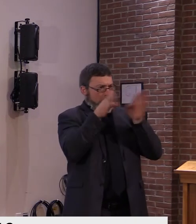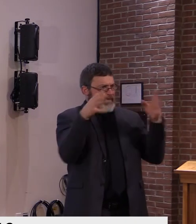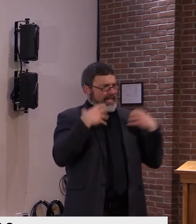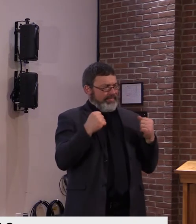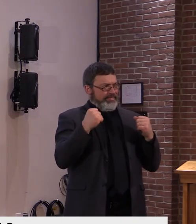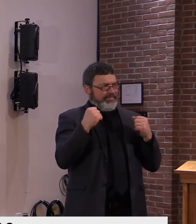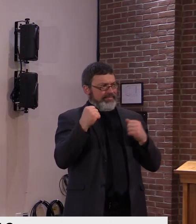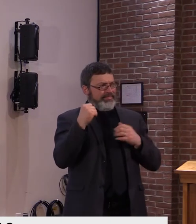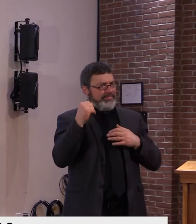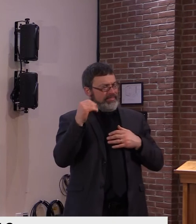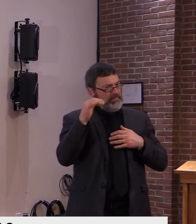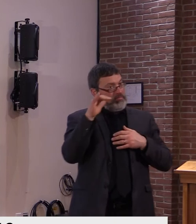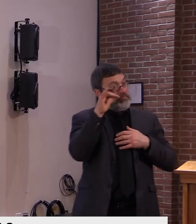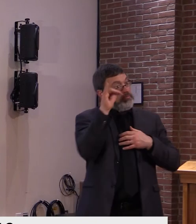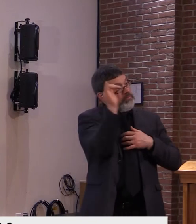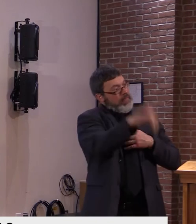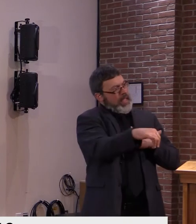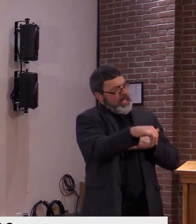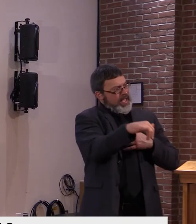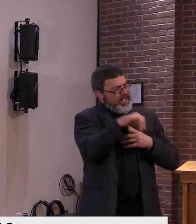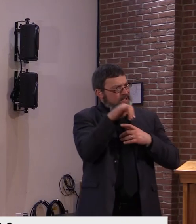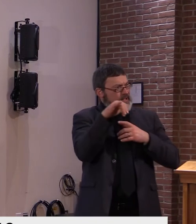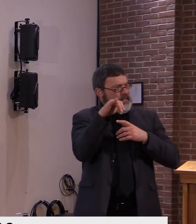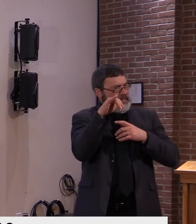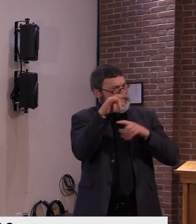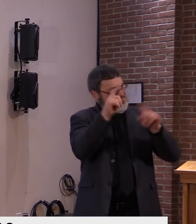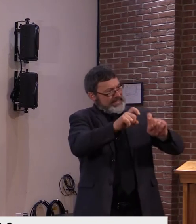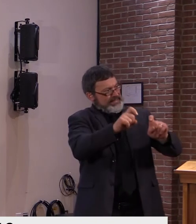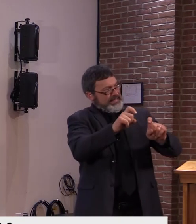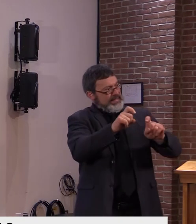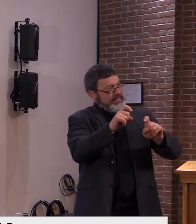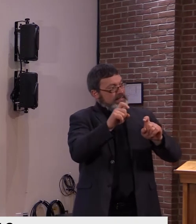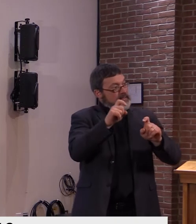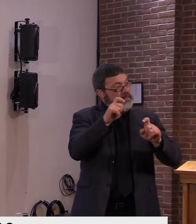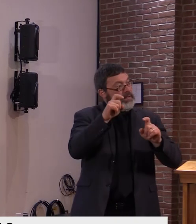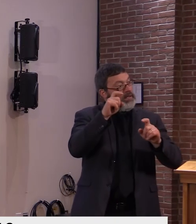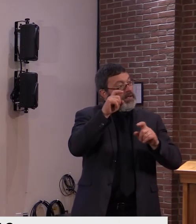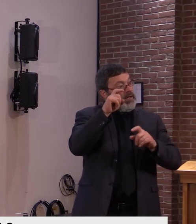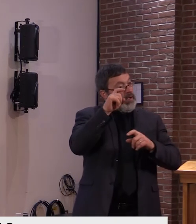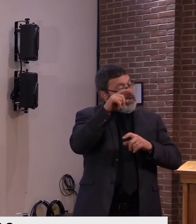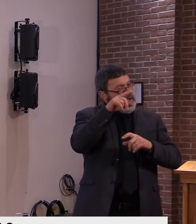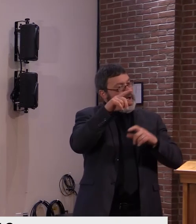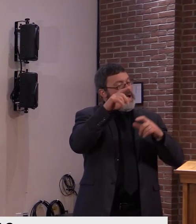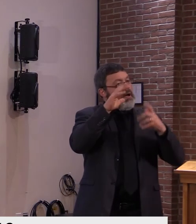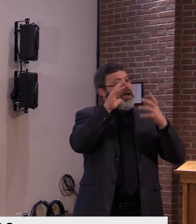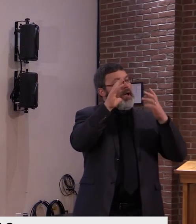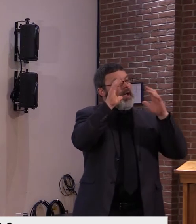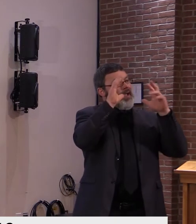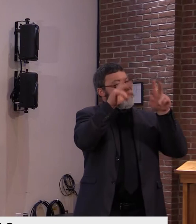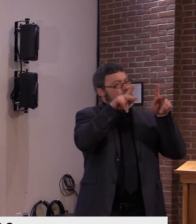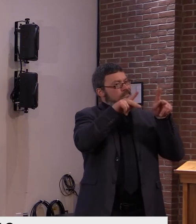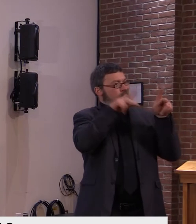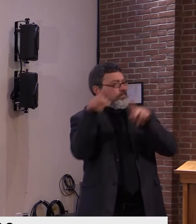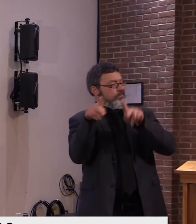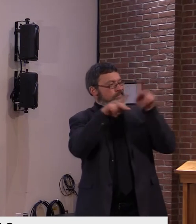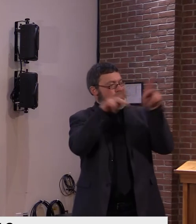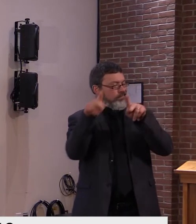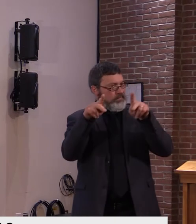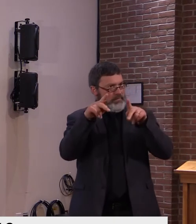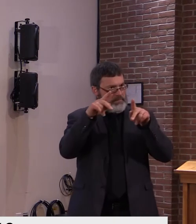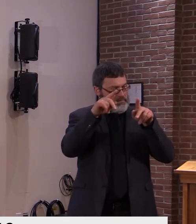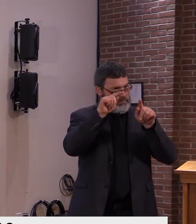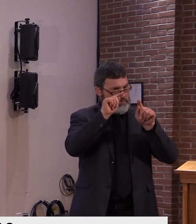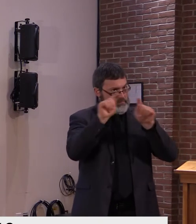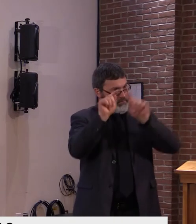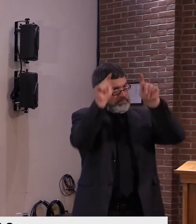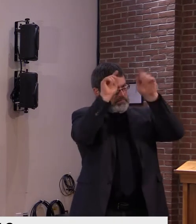providing a representative sample when the general public and the state's testing has been coming back at above 1%?